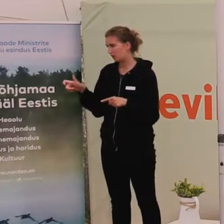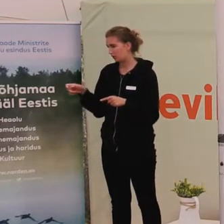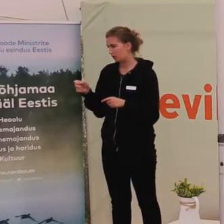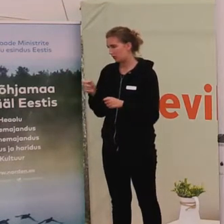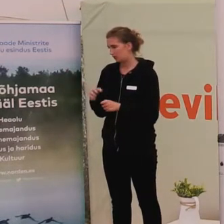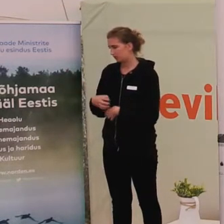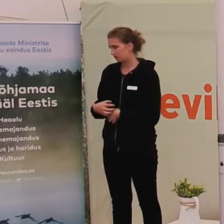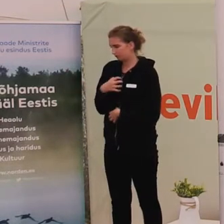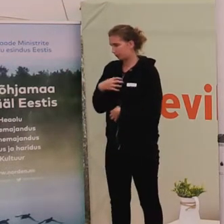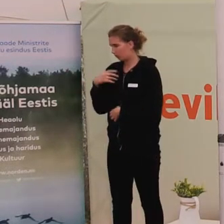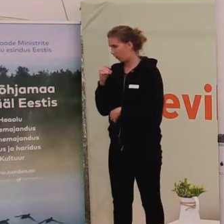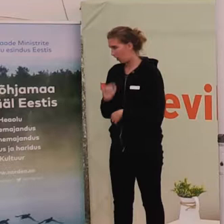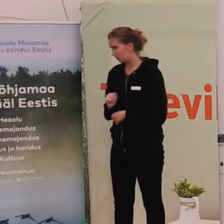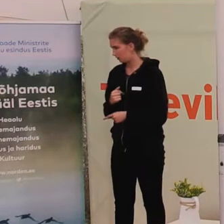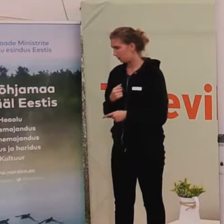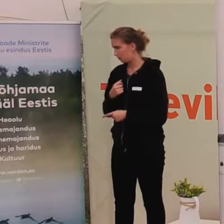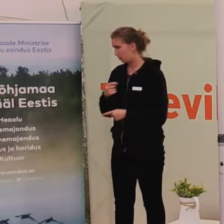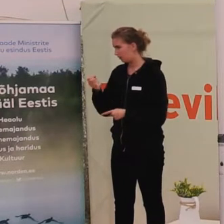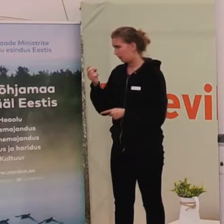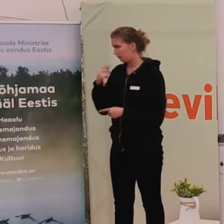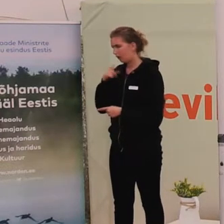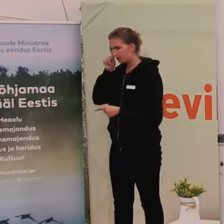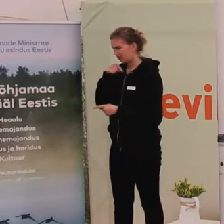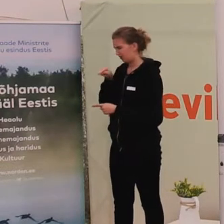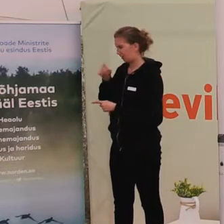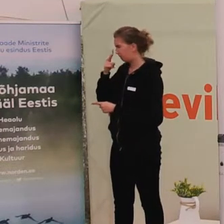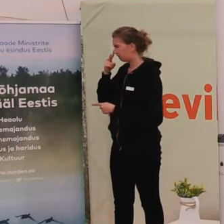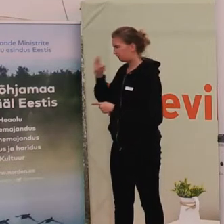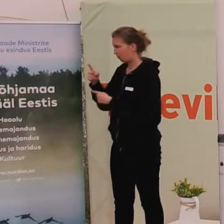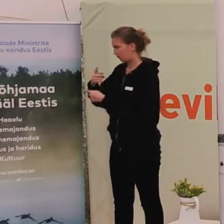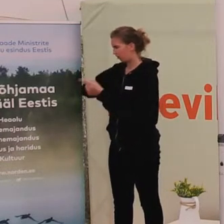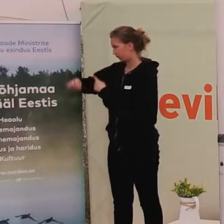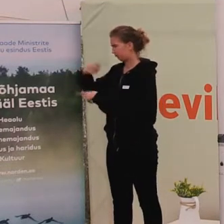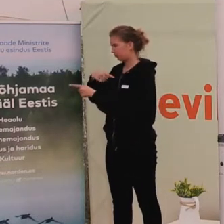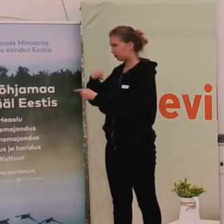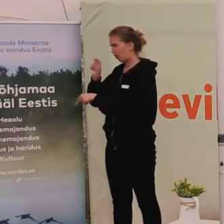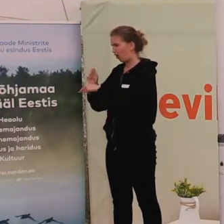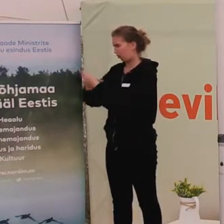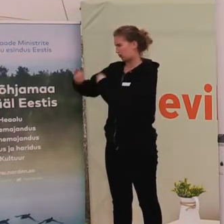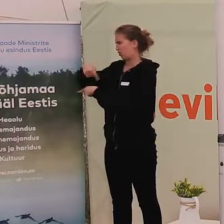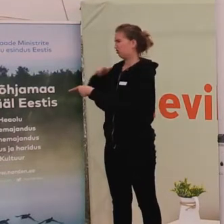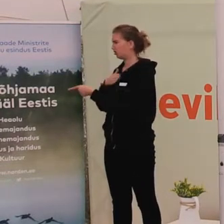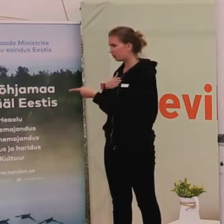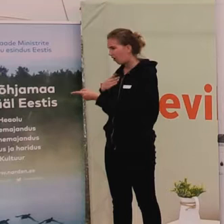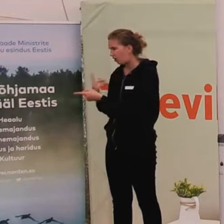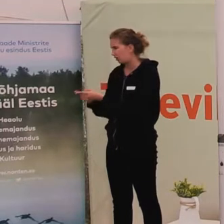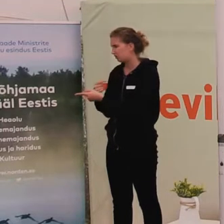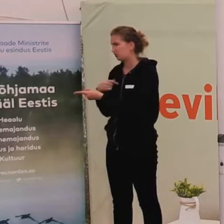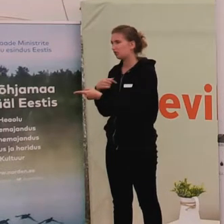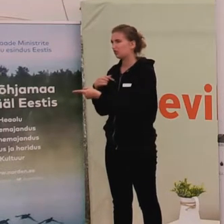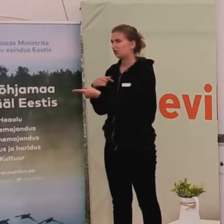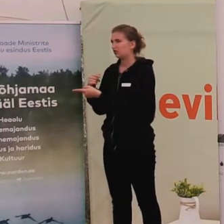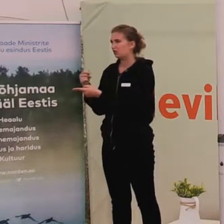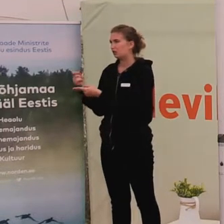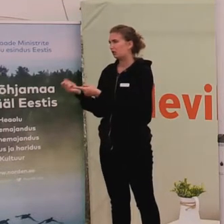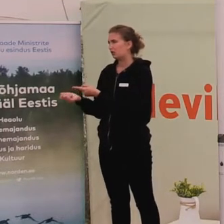thought that we were looking backwards. We were actually negotiating the future peoples, their welfare